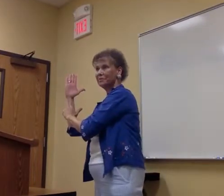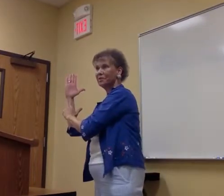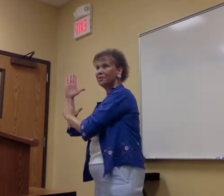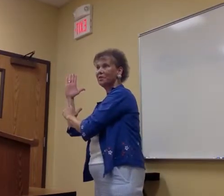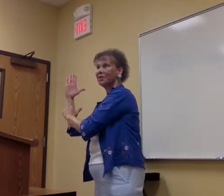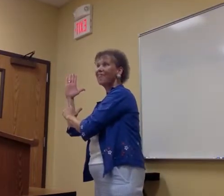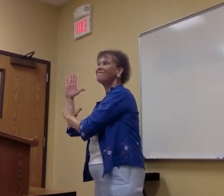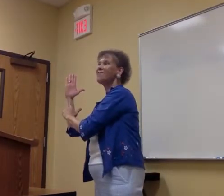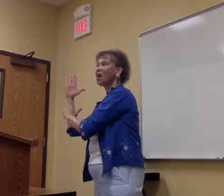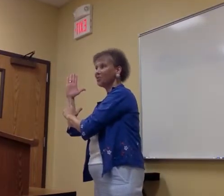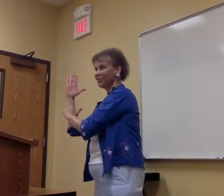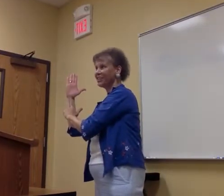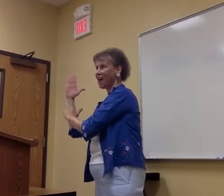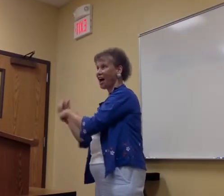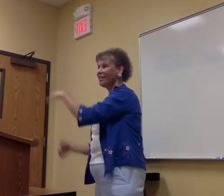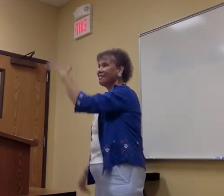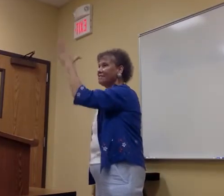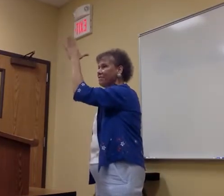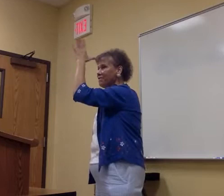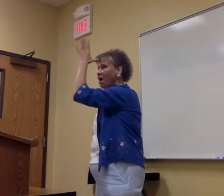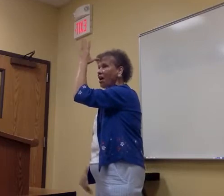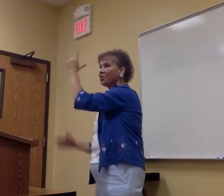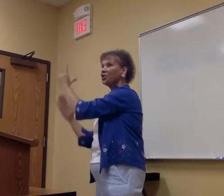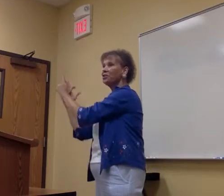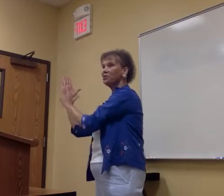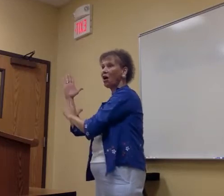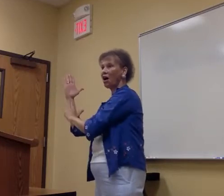father-in-law. Father-law. Father-in-law.